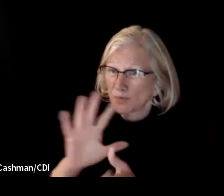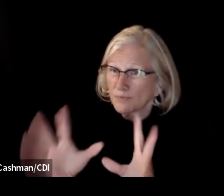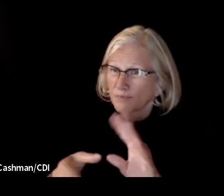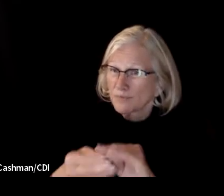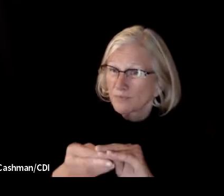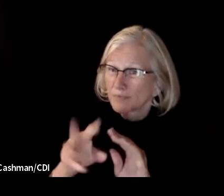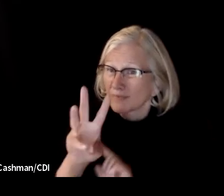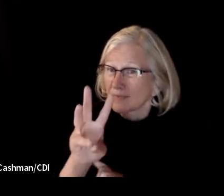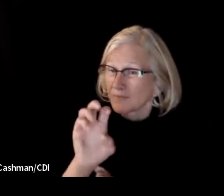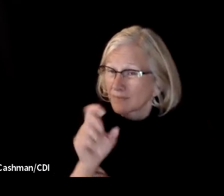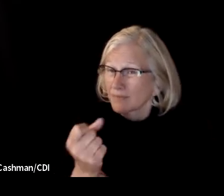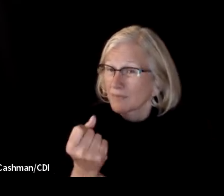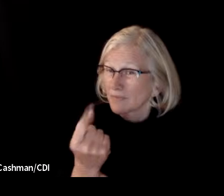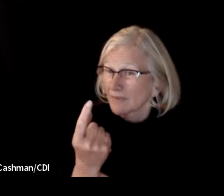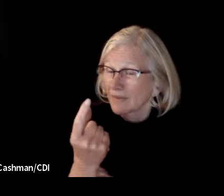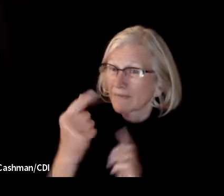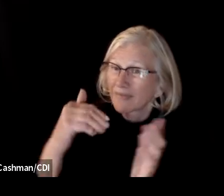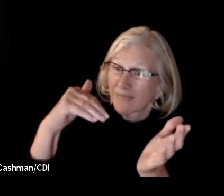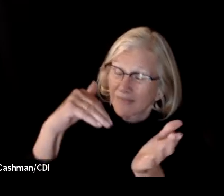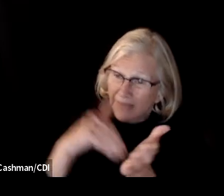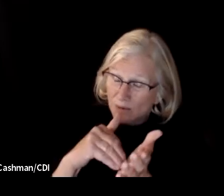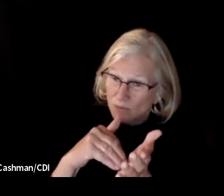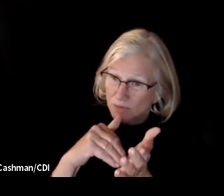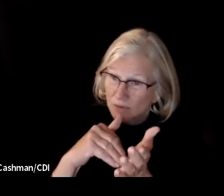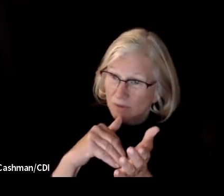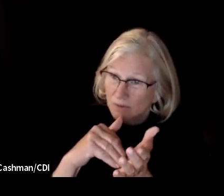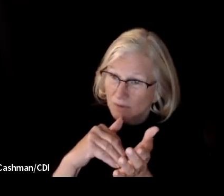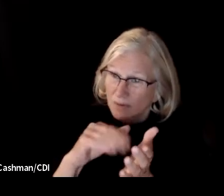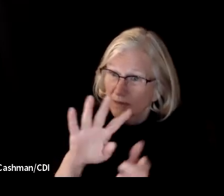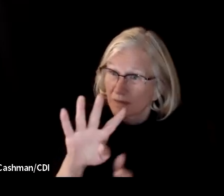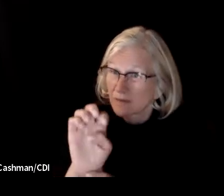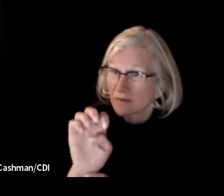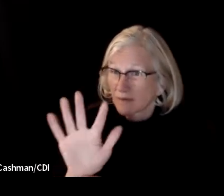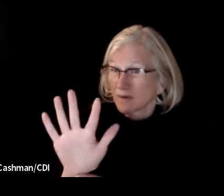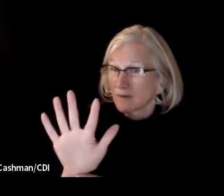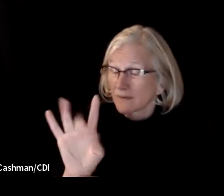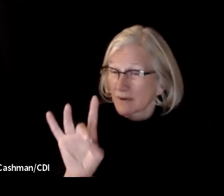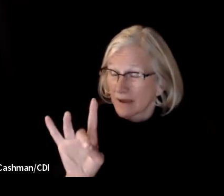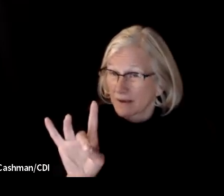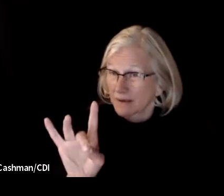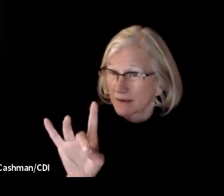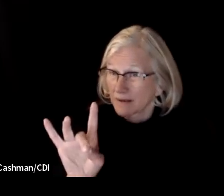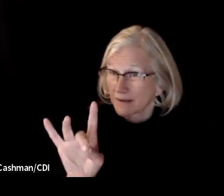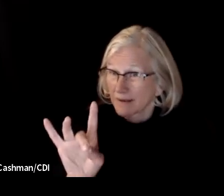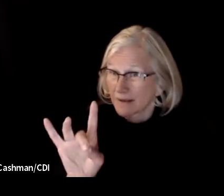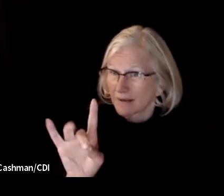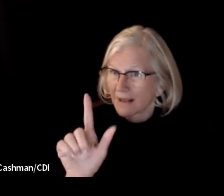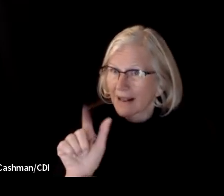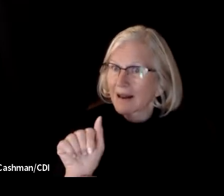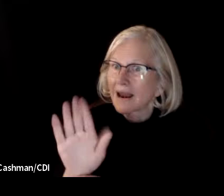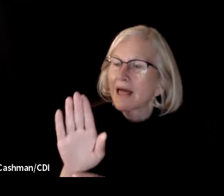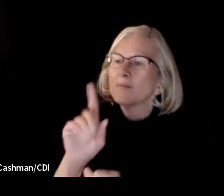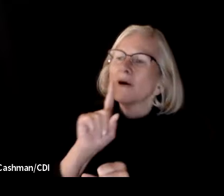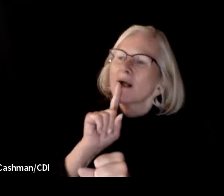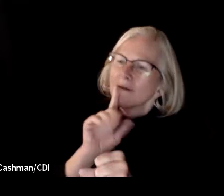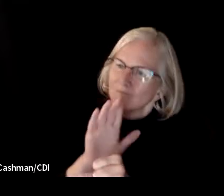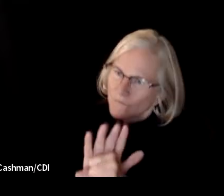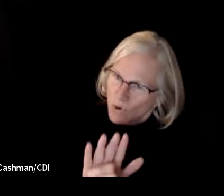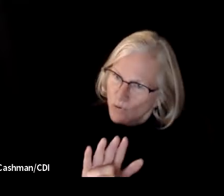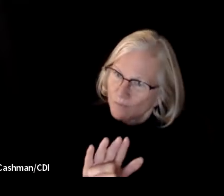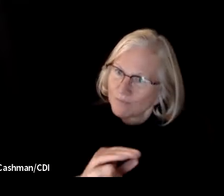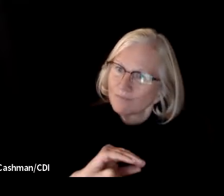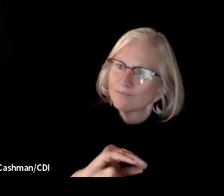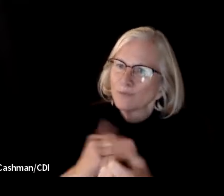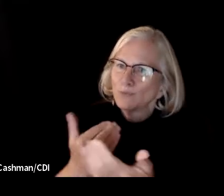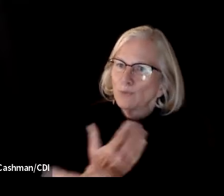611,458 laboratory confirmed cases since the start of the pandemic. As of yesterday, an average of 25 people each day